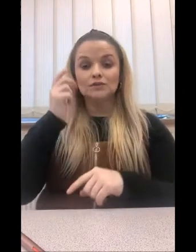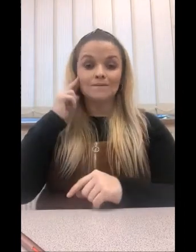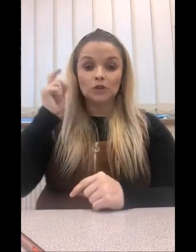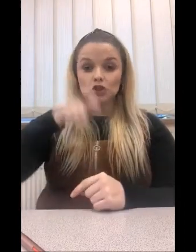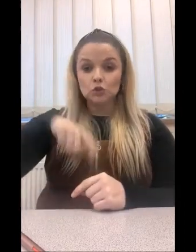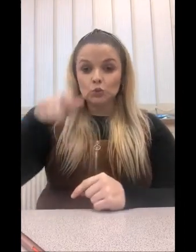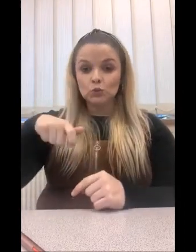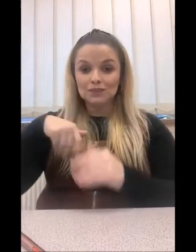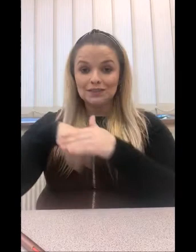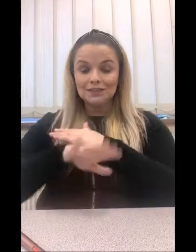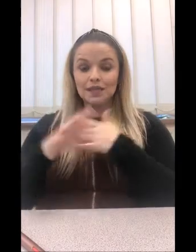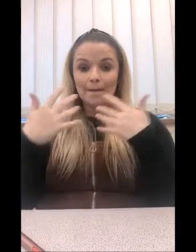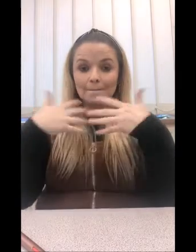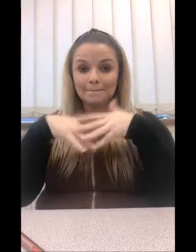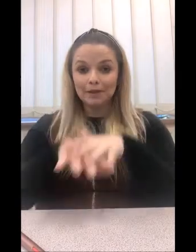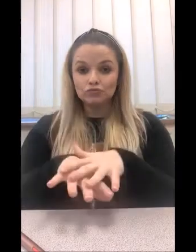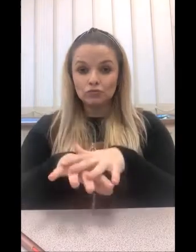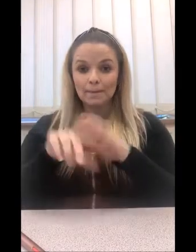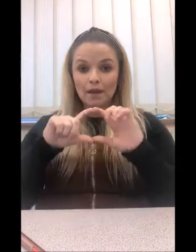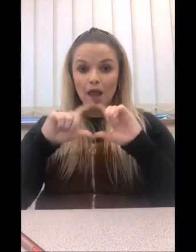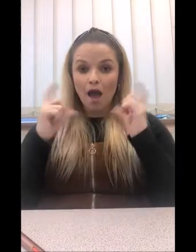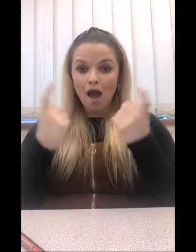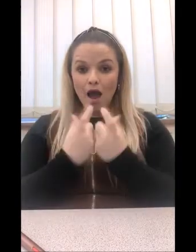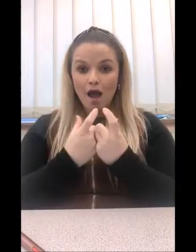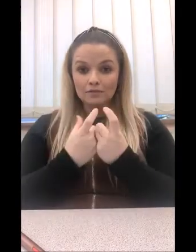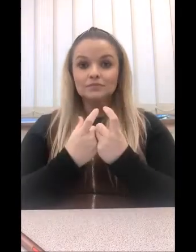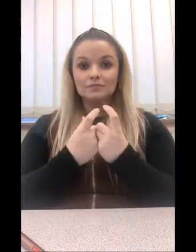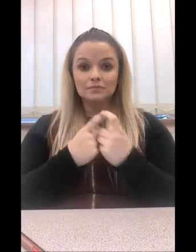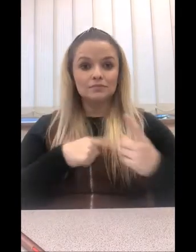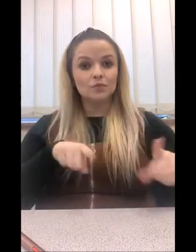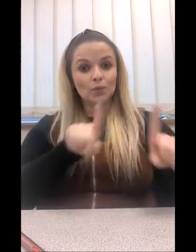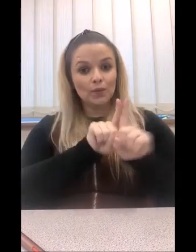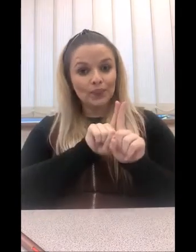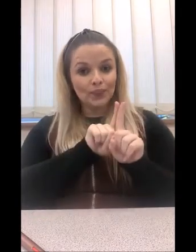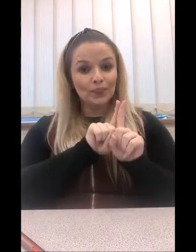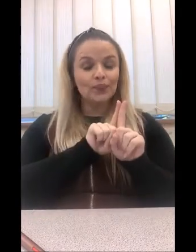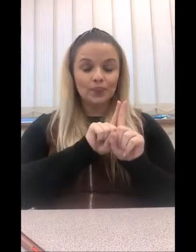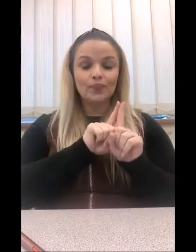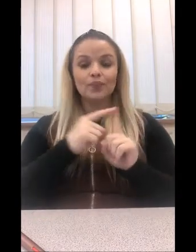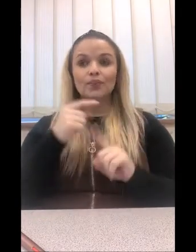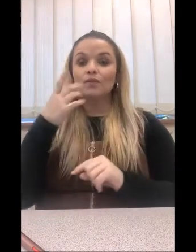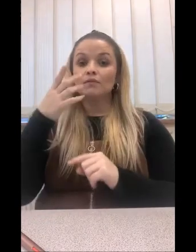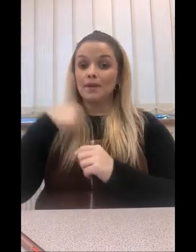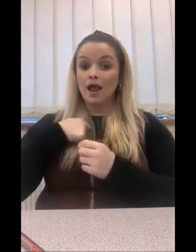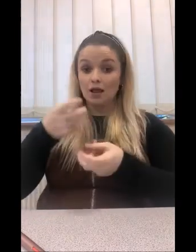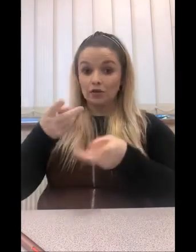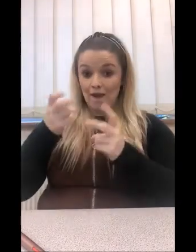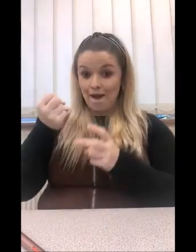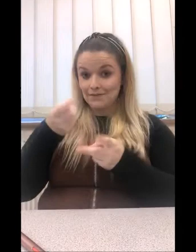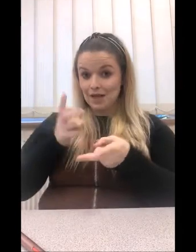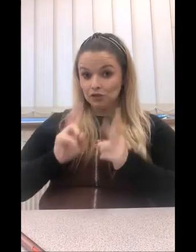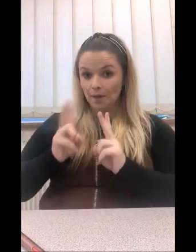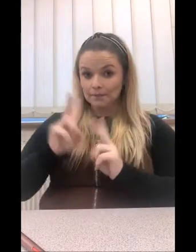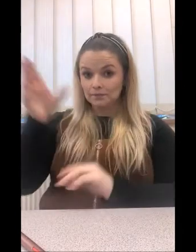I support children in mainstream class, and I'm with my interpreter.